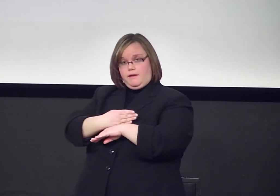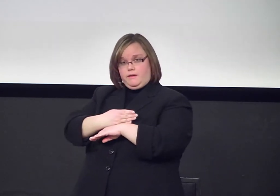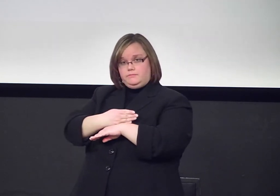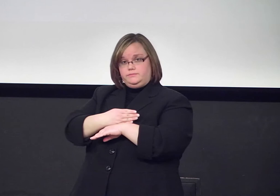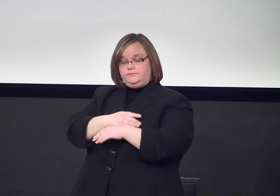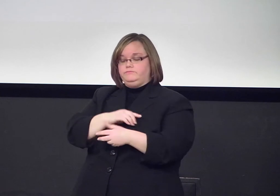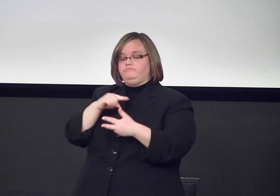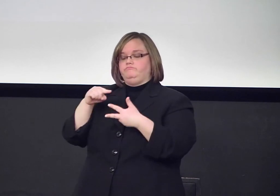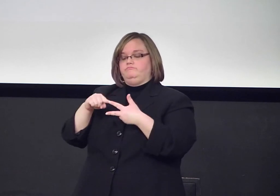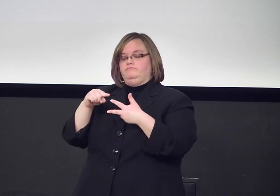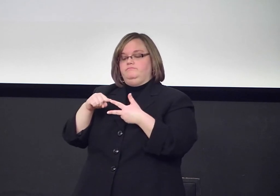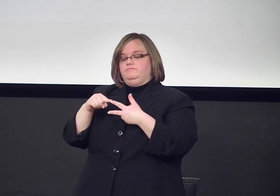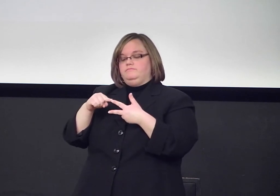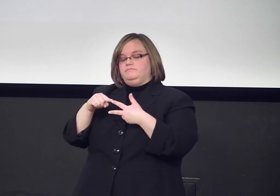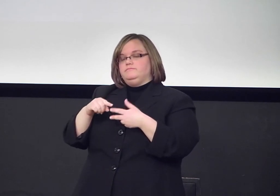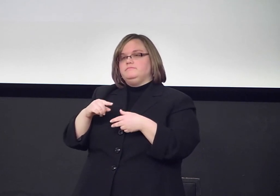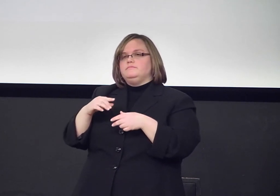CODA son.